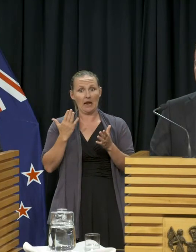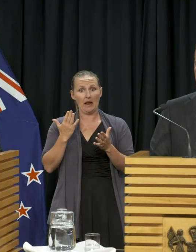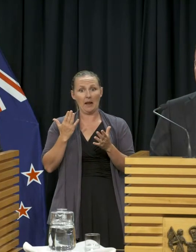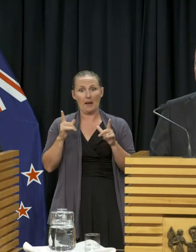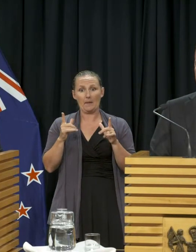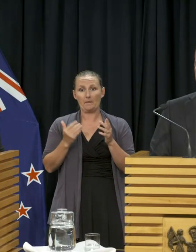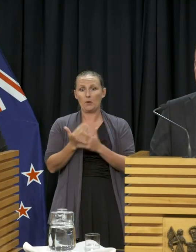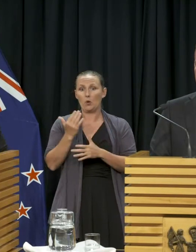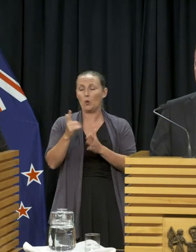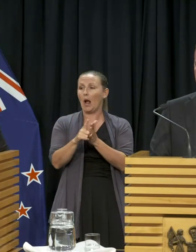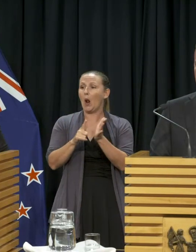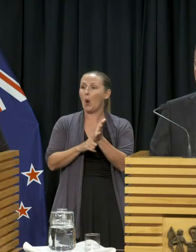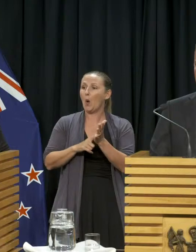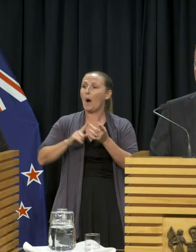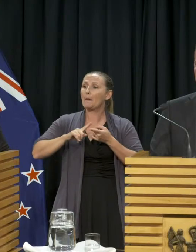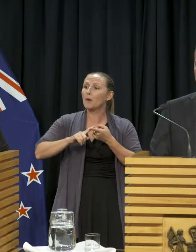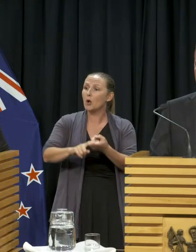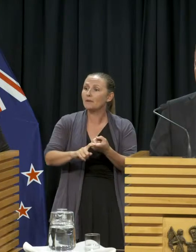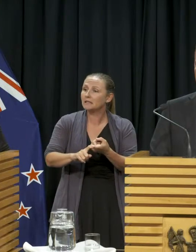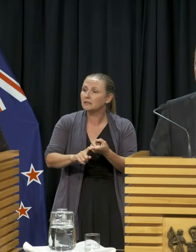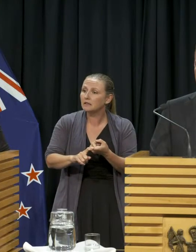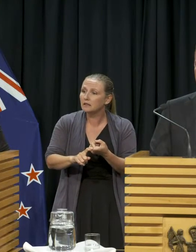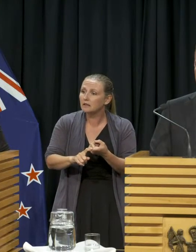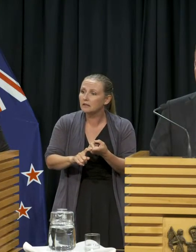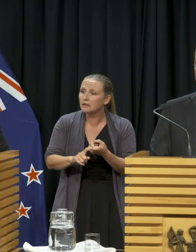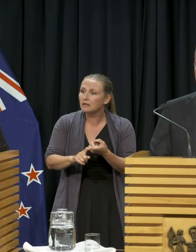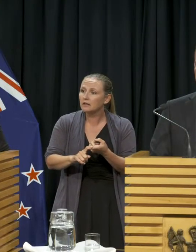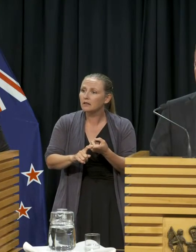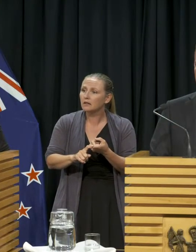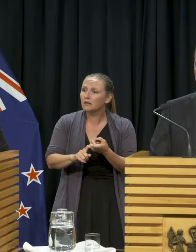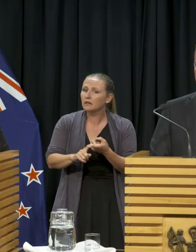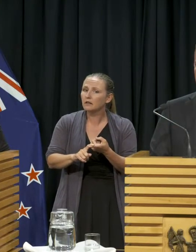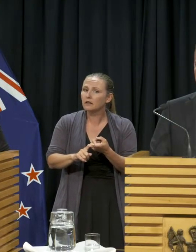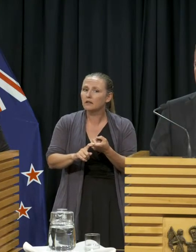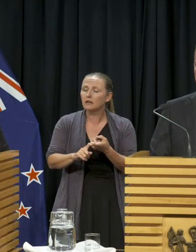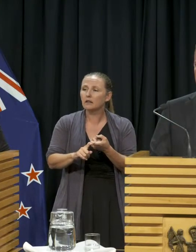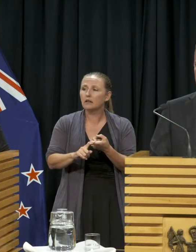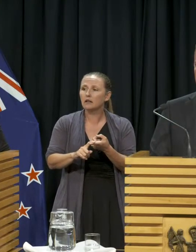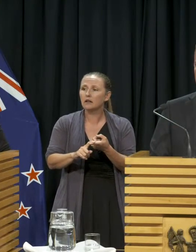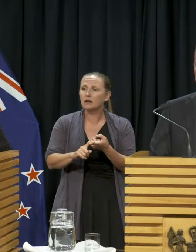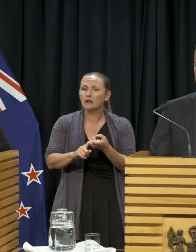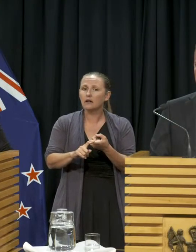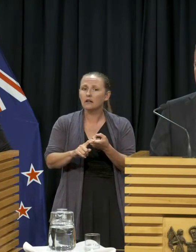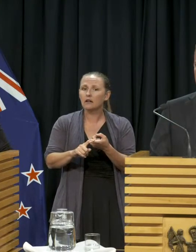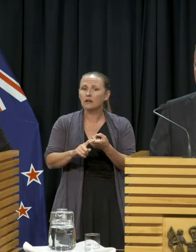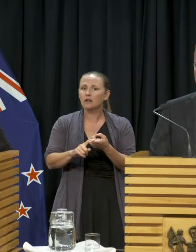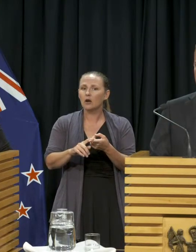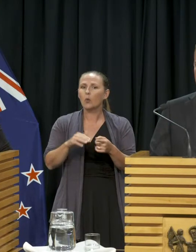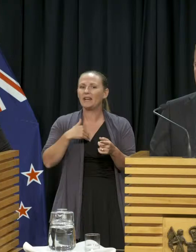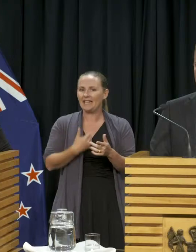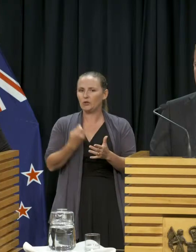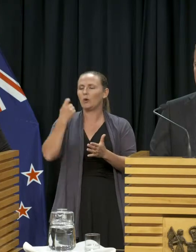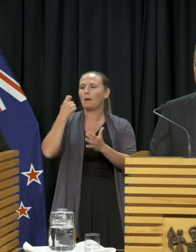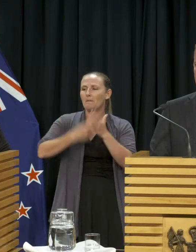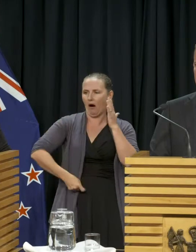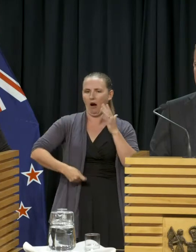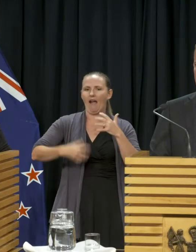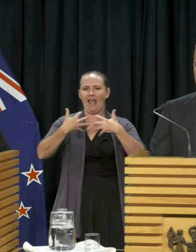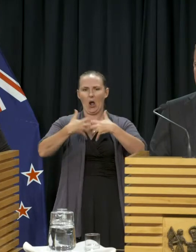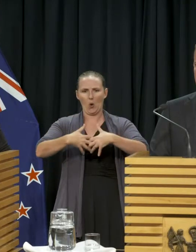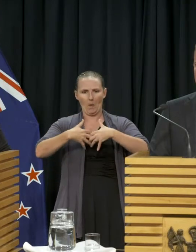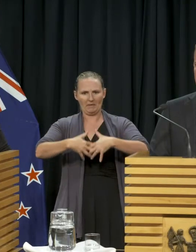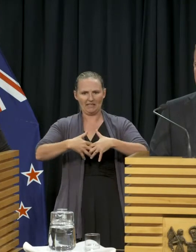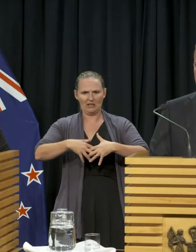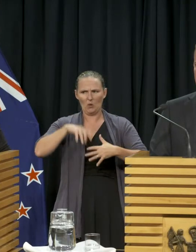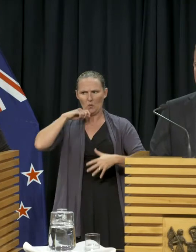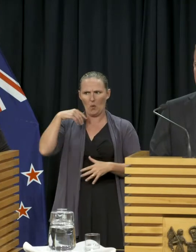at most of the largest festivals in the country because they have enough funding to buy the very expensive equipment that's needed. Are you looking at all and maybe